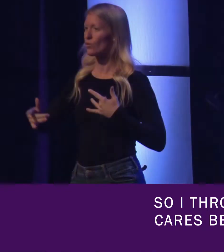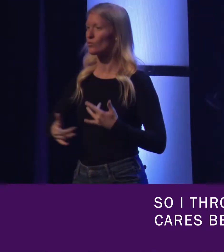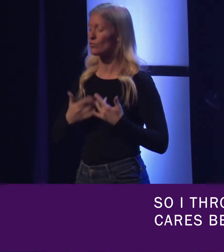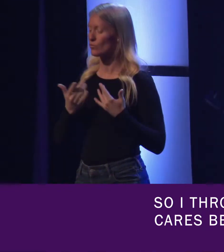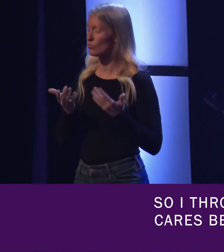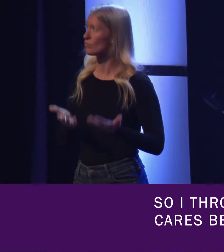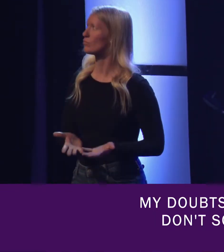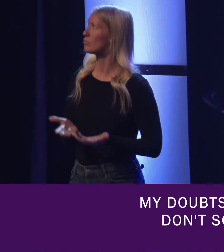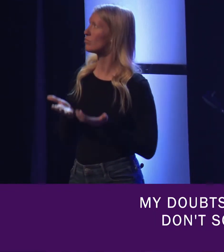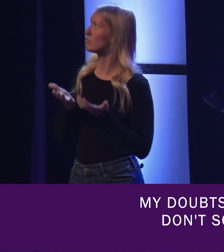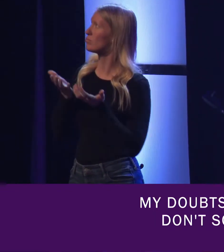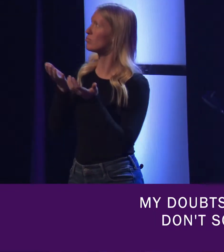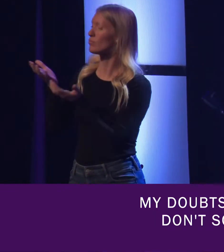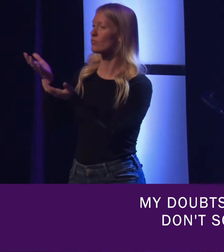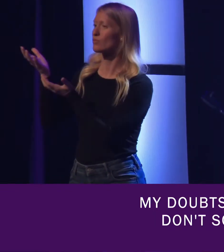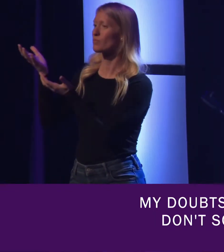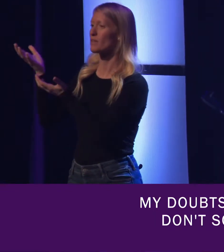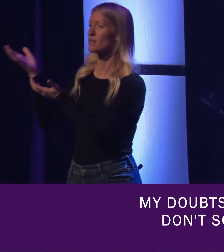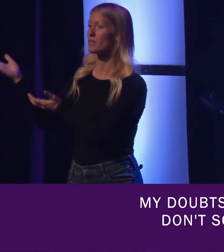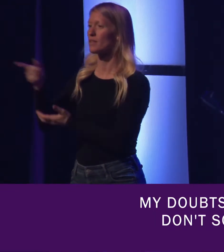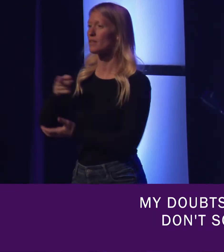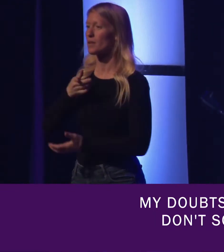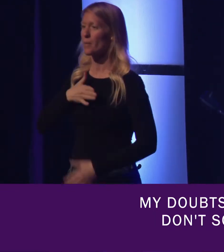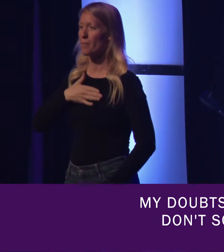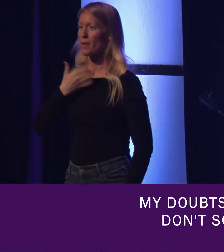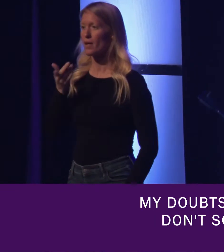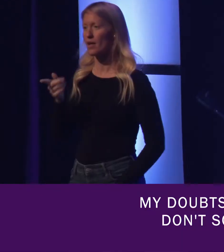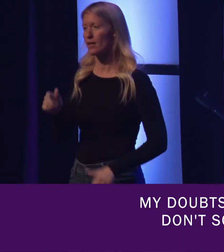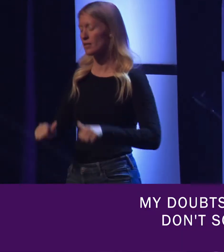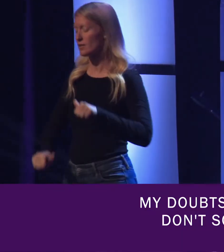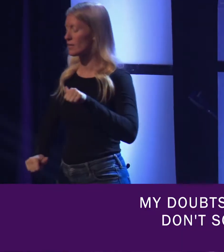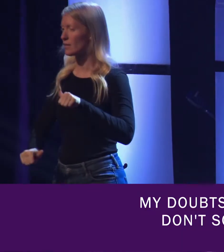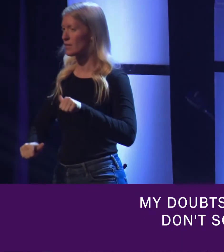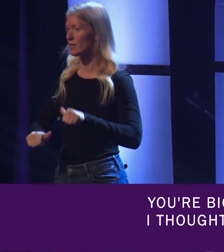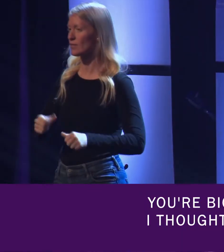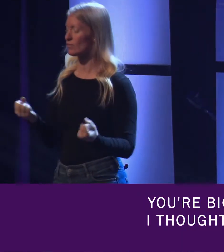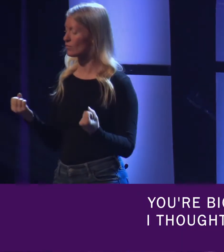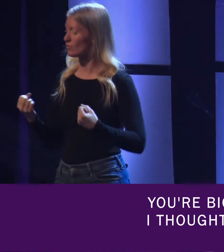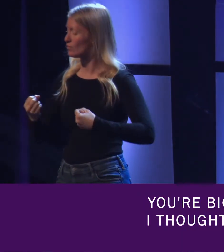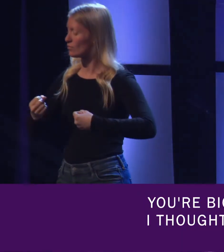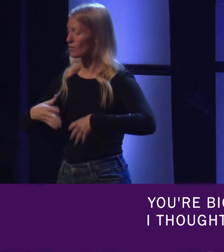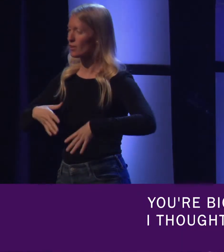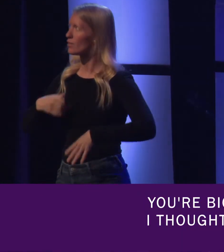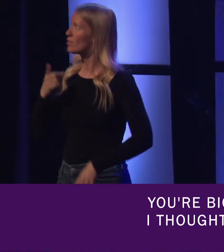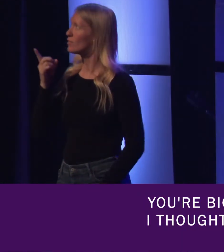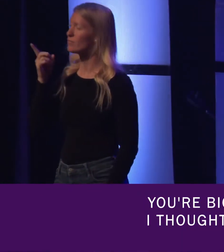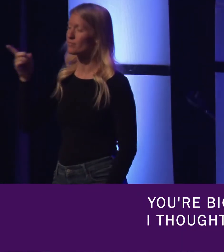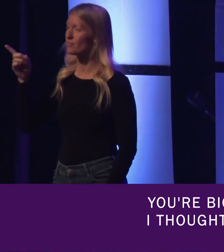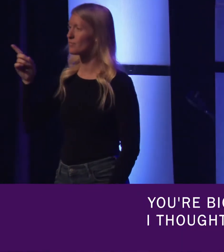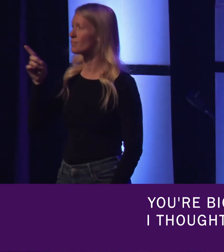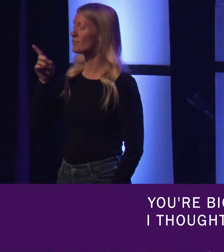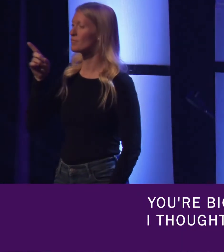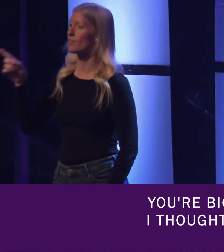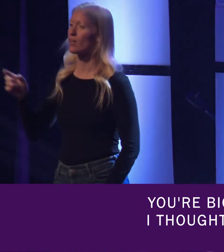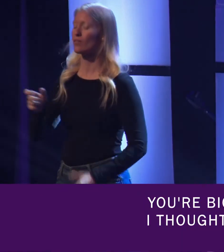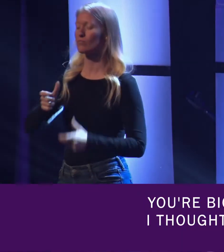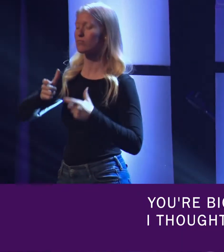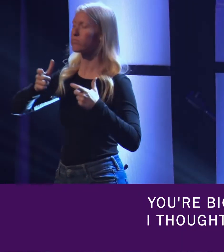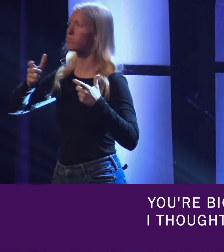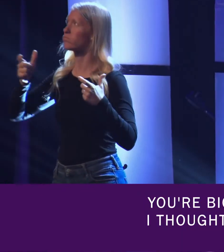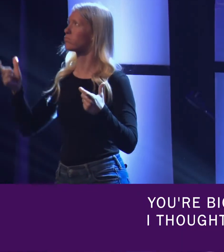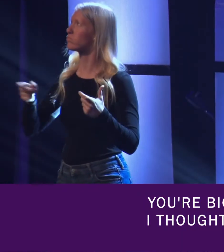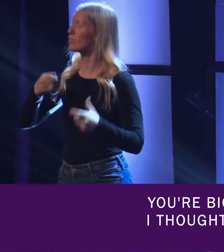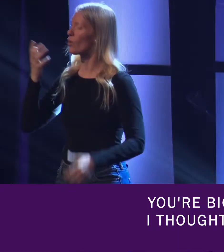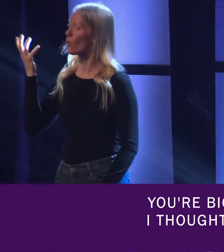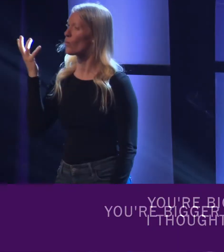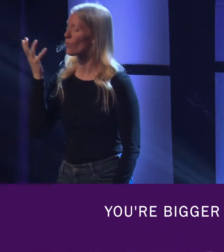before you. My doubts and fears don't scare you. You're bigger than I thought